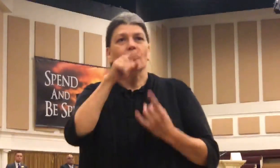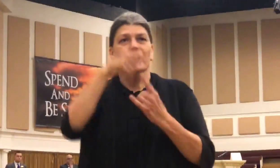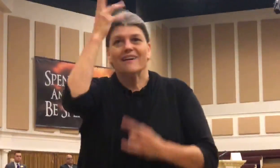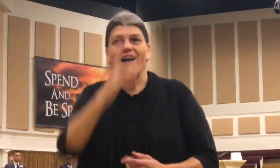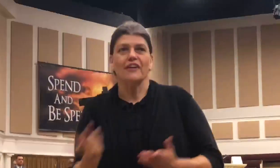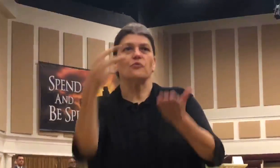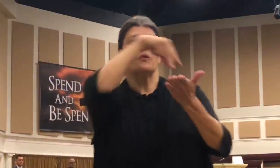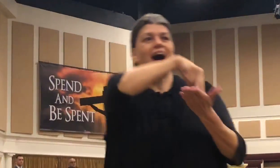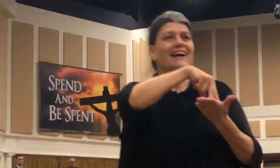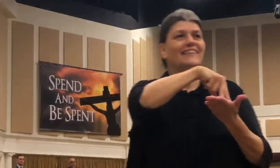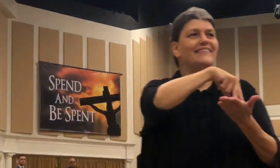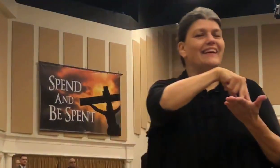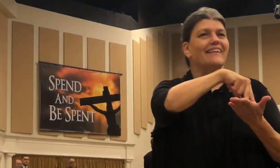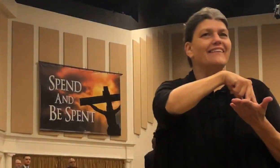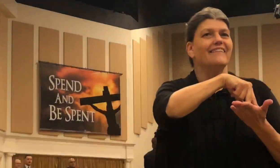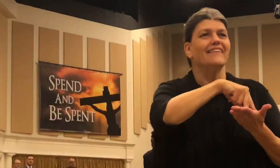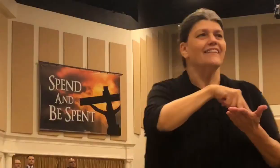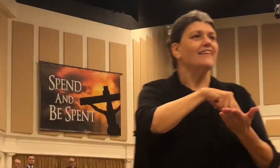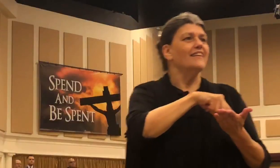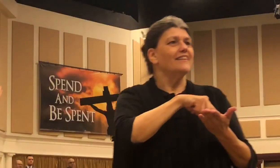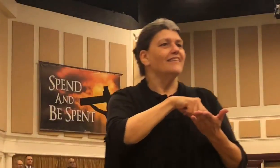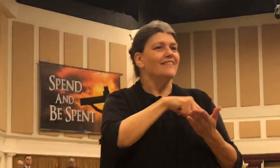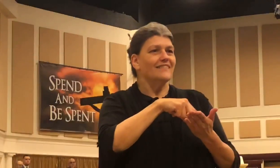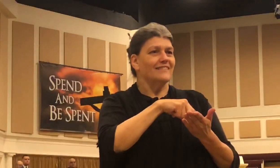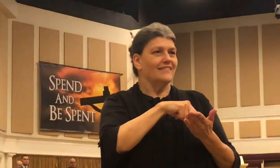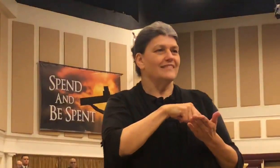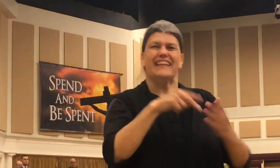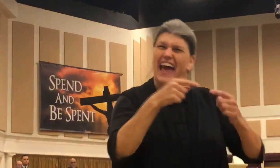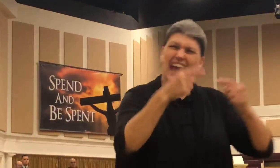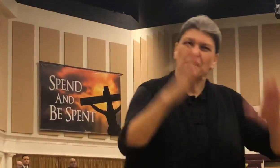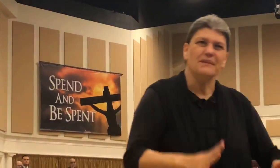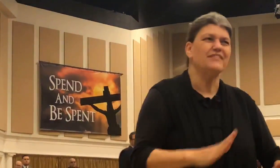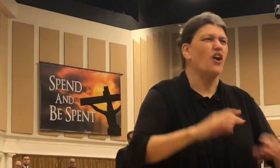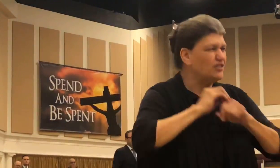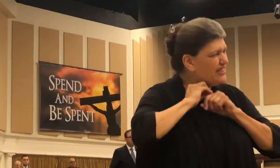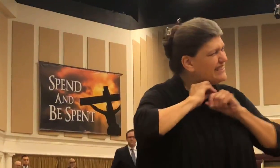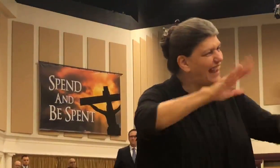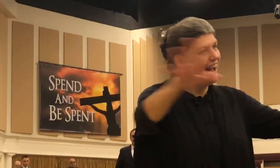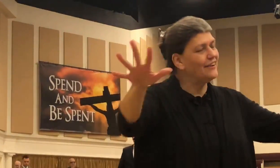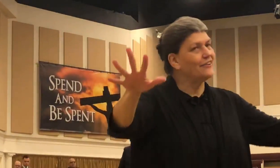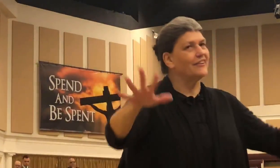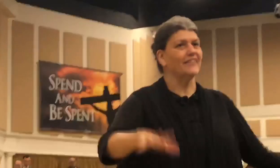God arises, his enemies are scared.